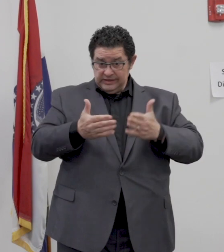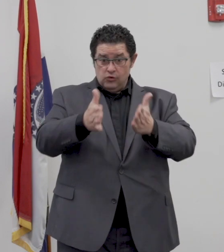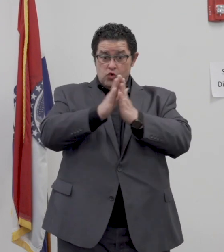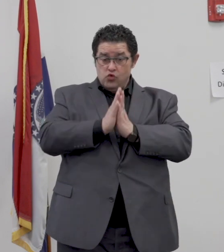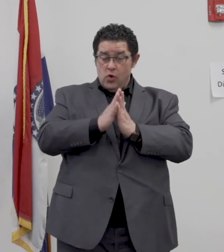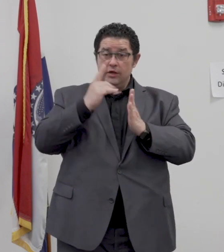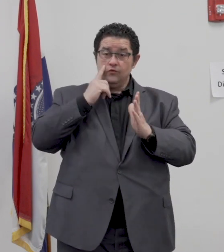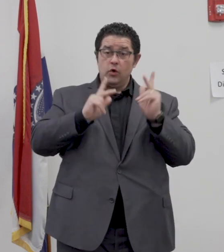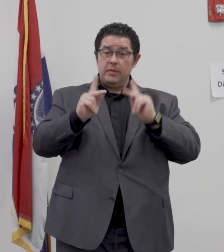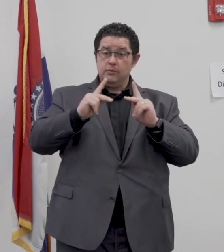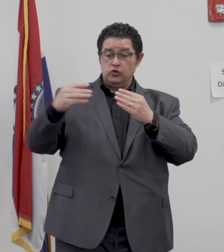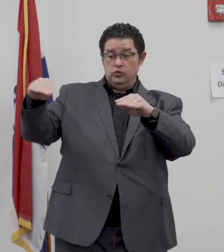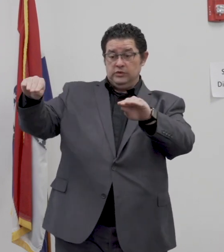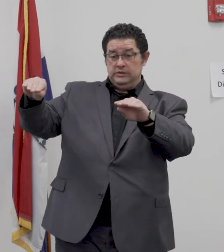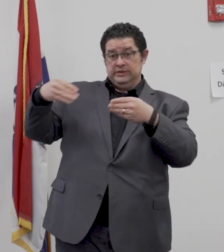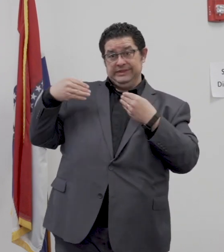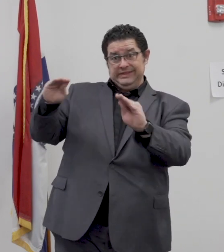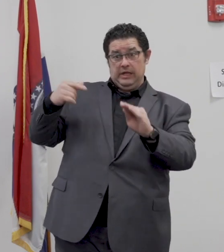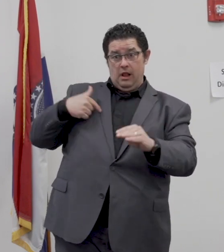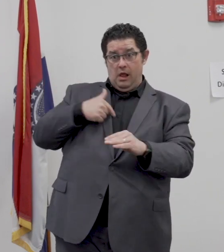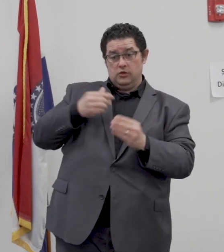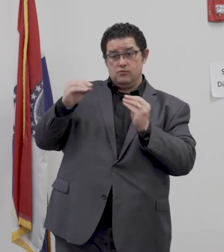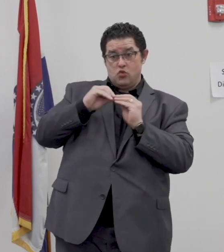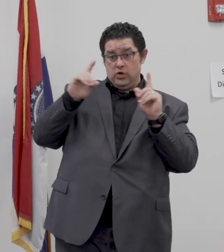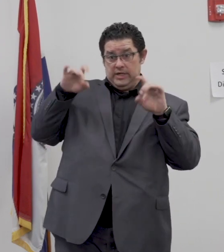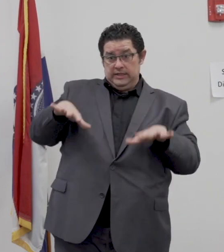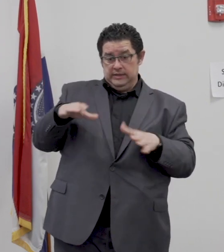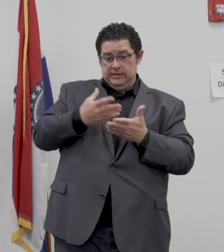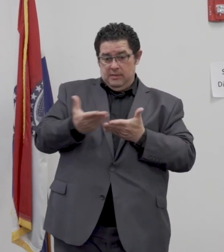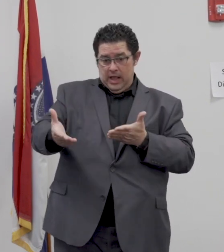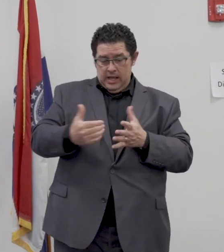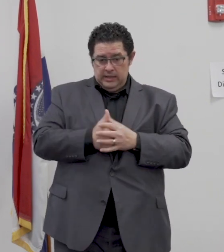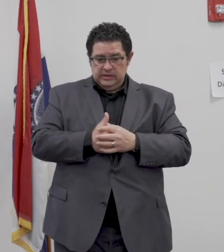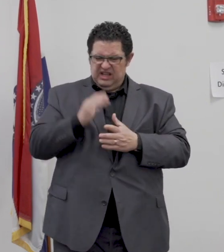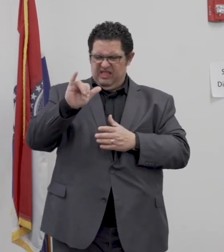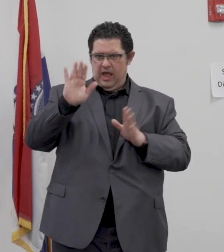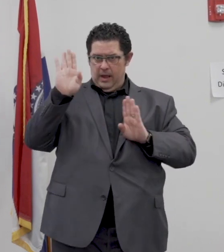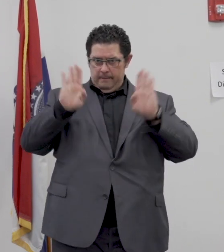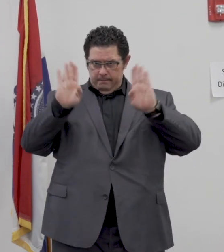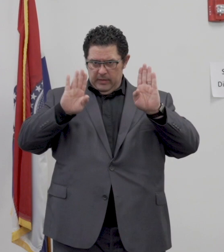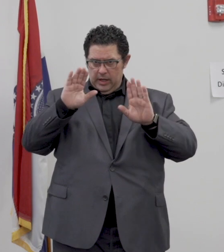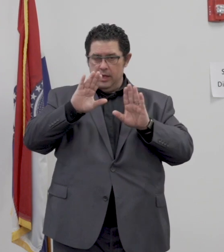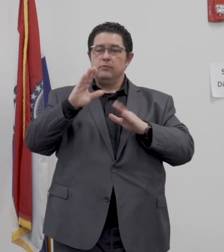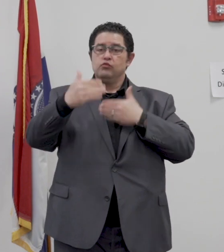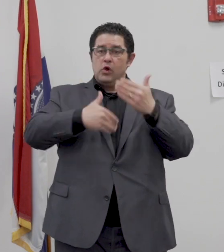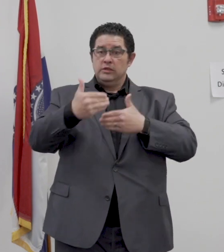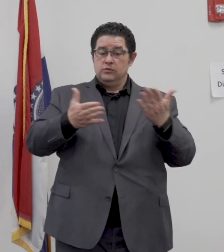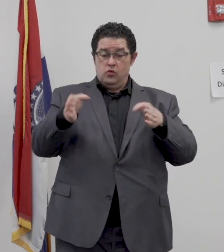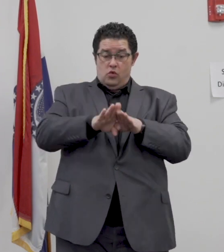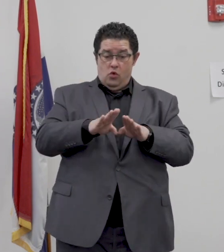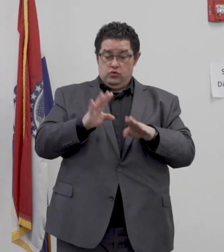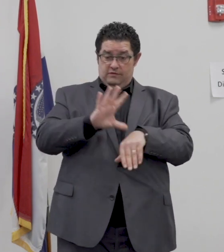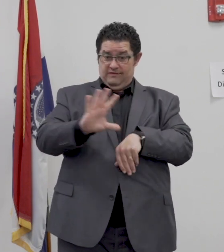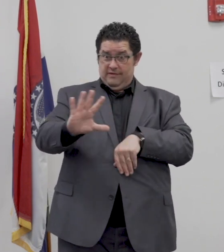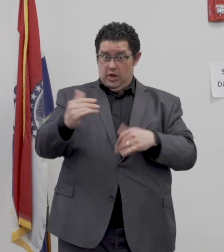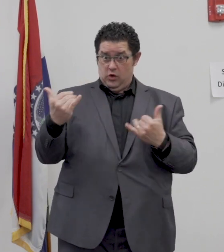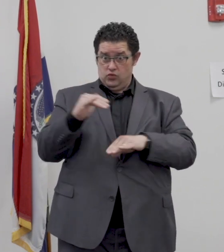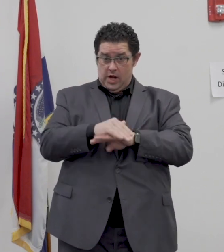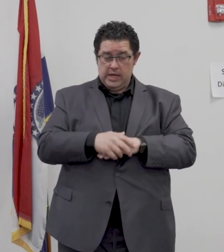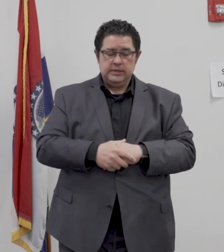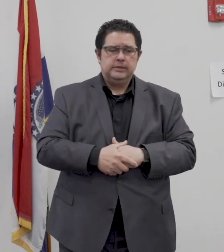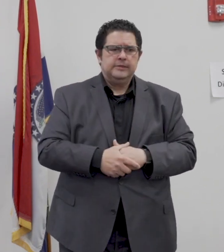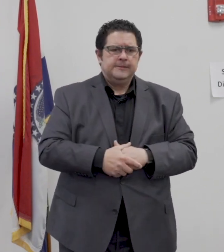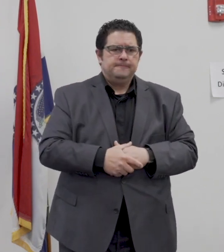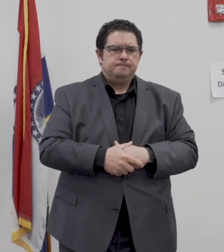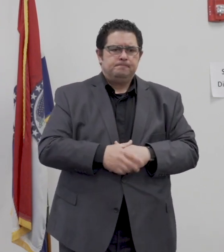people to sell us more testing supplies. And that bid process will close at 5 o'clock tonight. That's an important